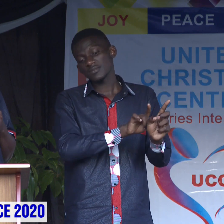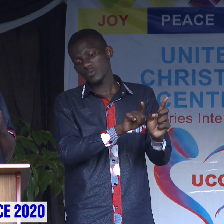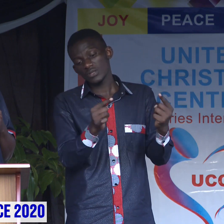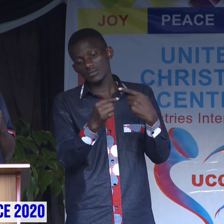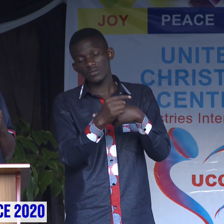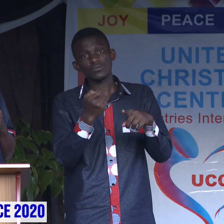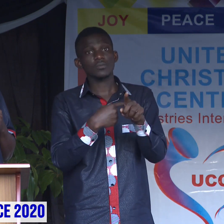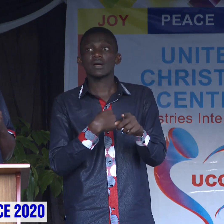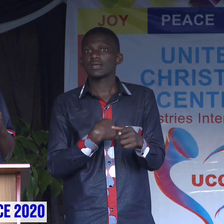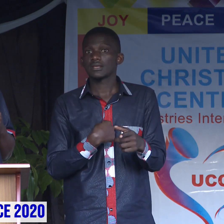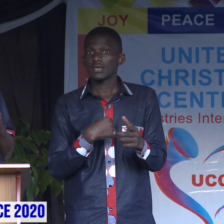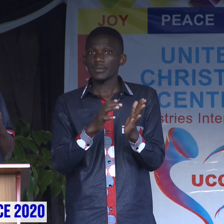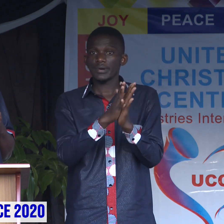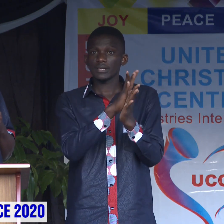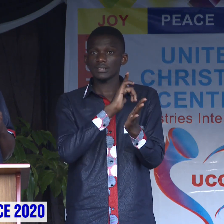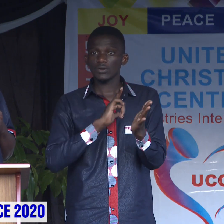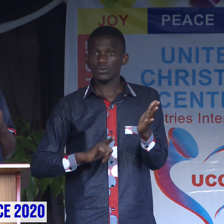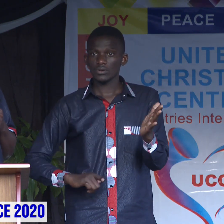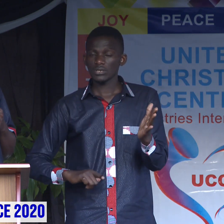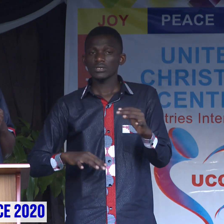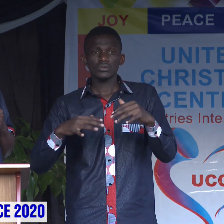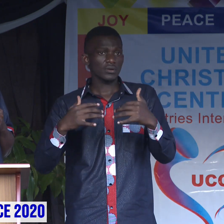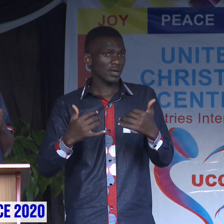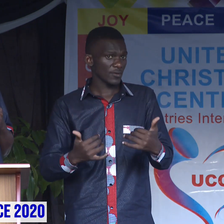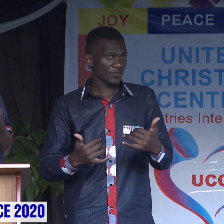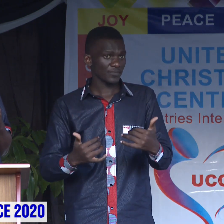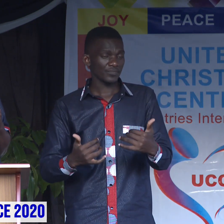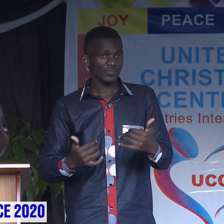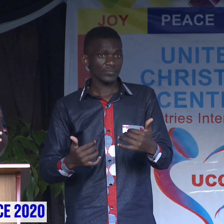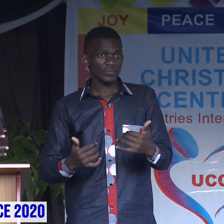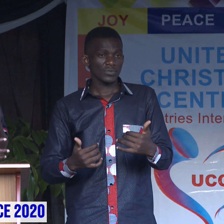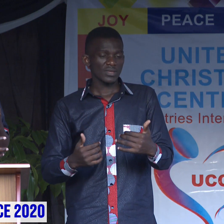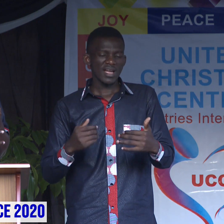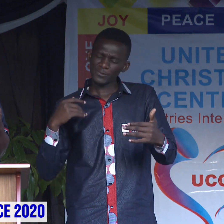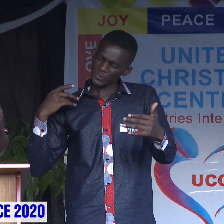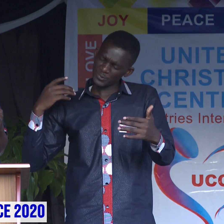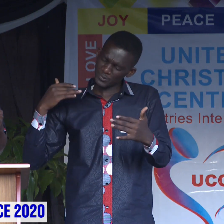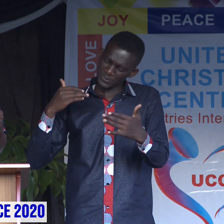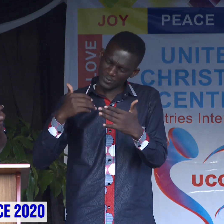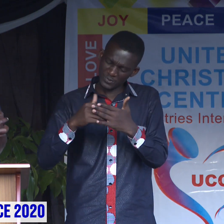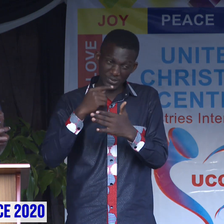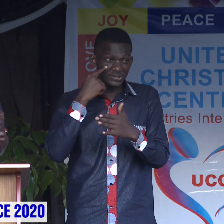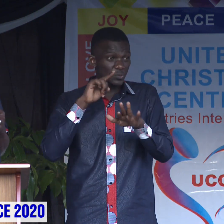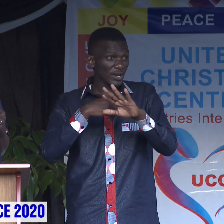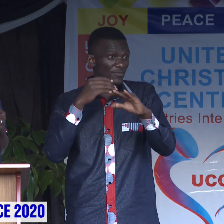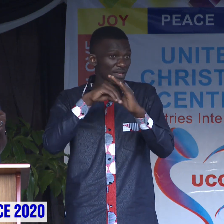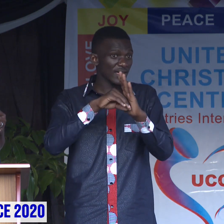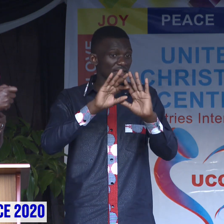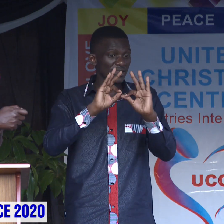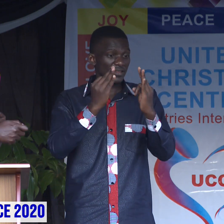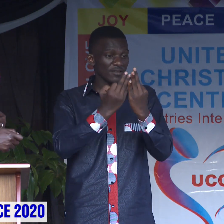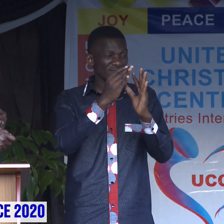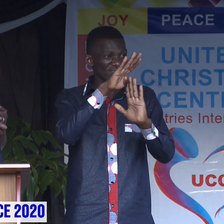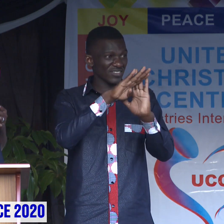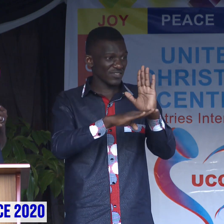Let us do this other thing. Yes, yebazibwe. Praise be to God. Ate, nzize chirabanga, buchanga nyingira mfamile system, buchanga